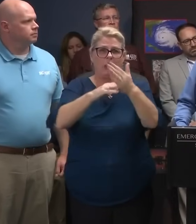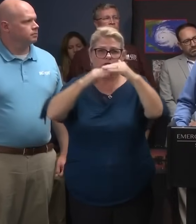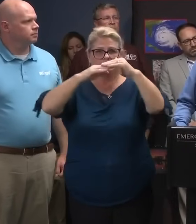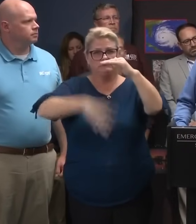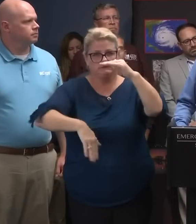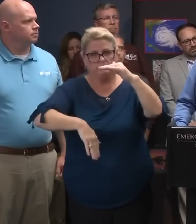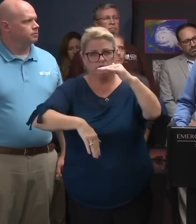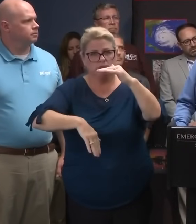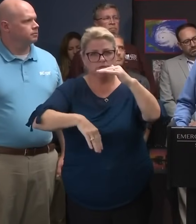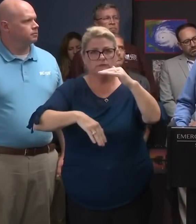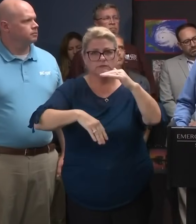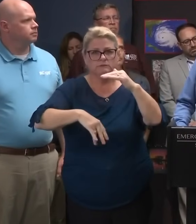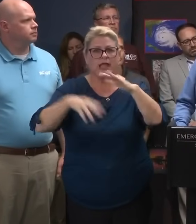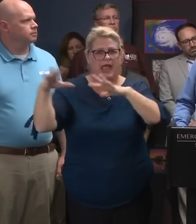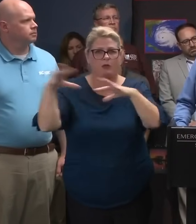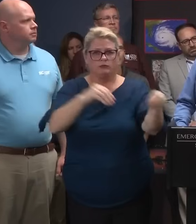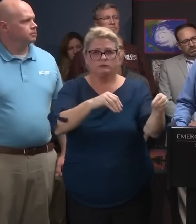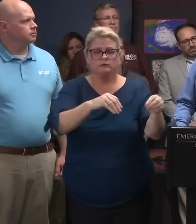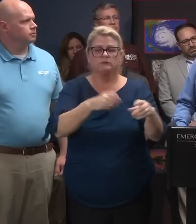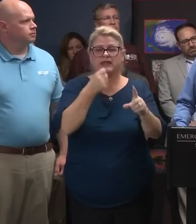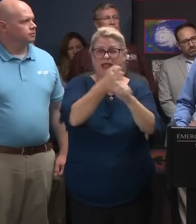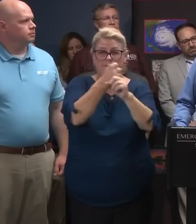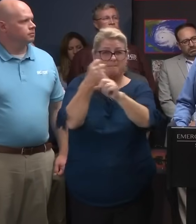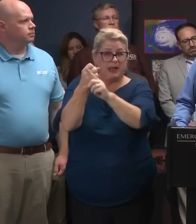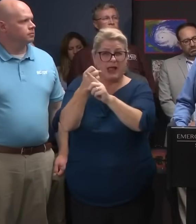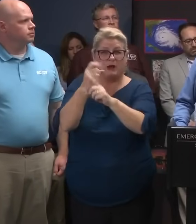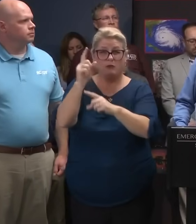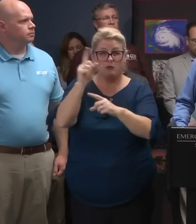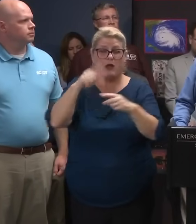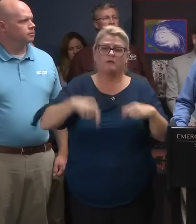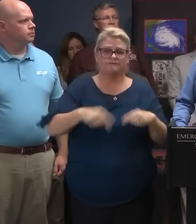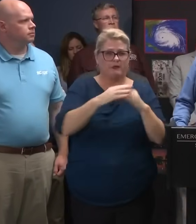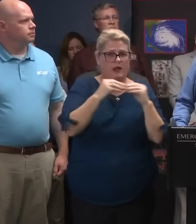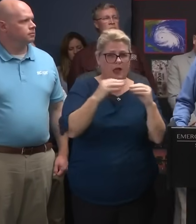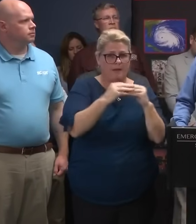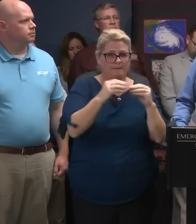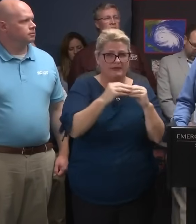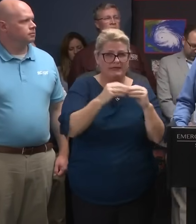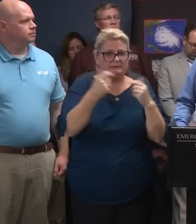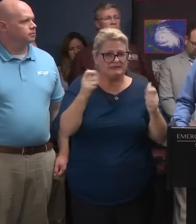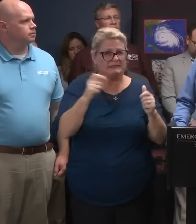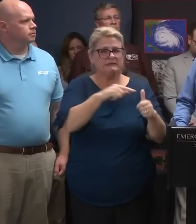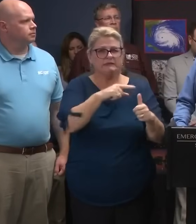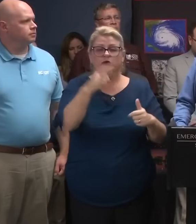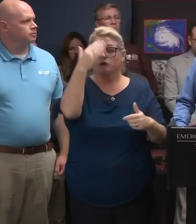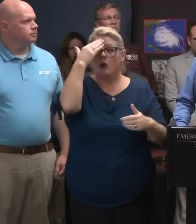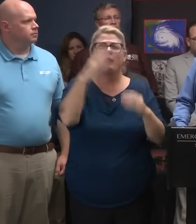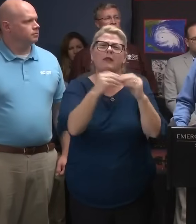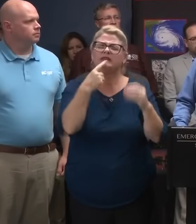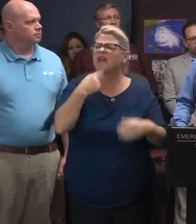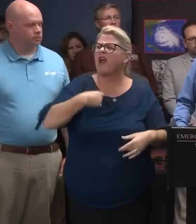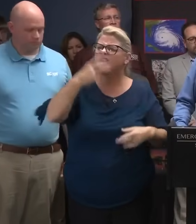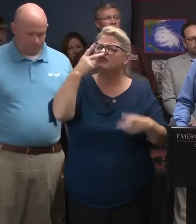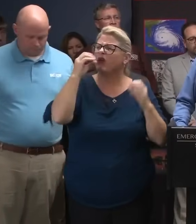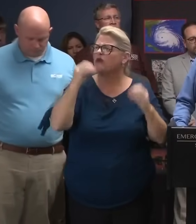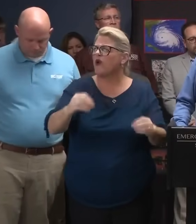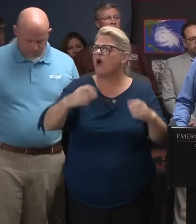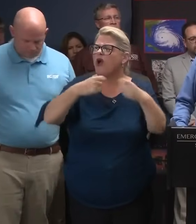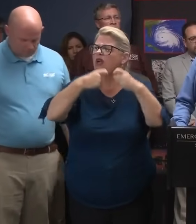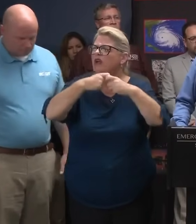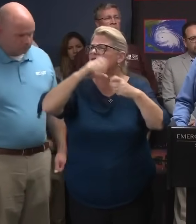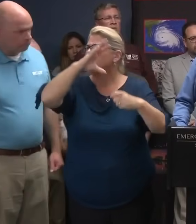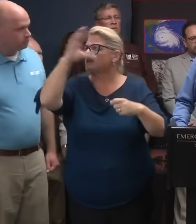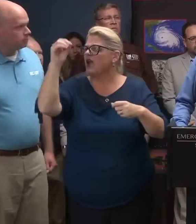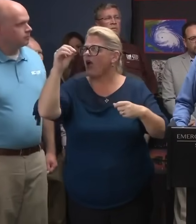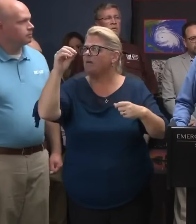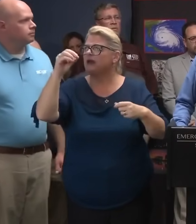currently. Biggest impacted areas are here in Columbia. You know, everybody says, I don't see any line crews in my neighborhood. Well,